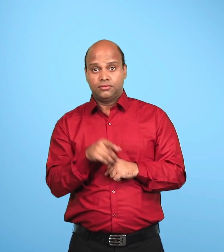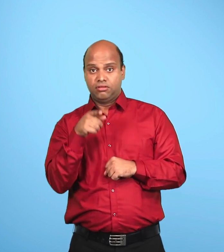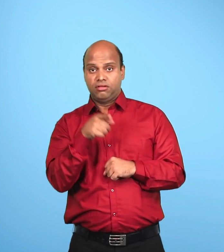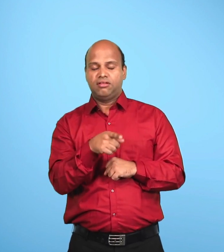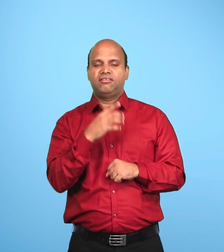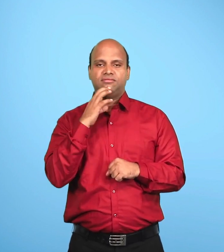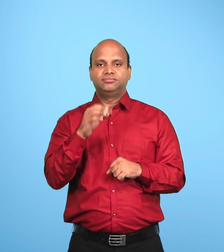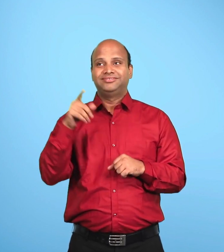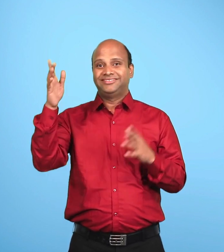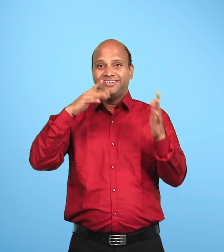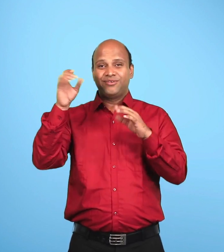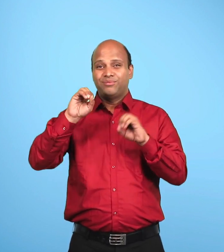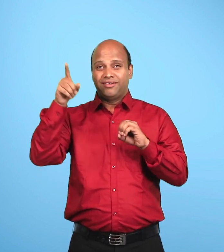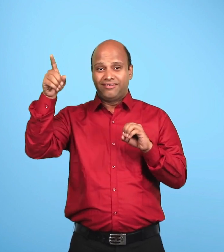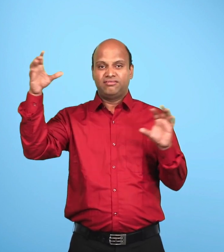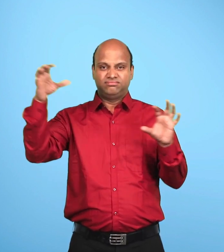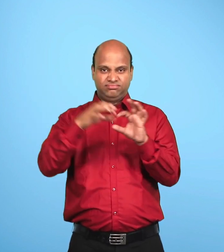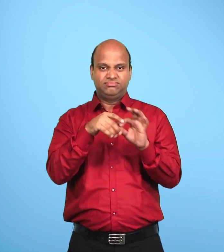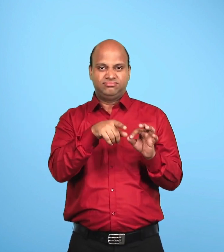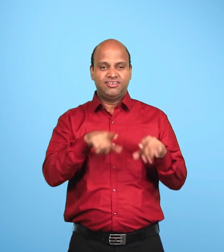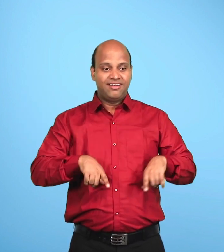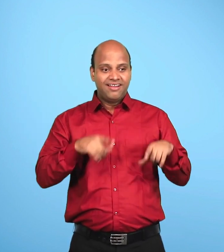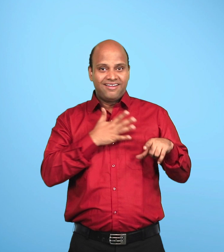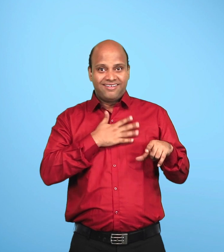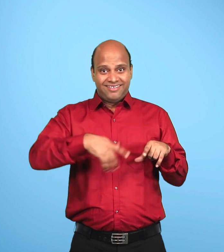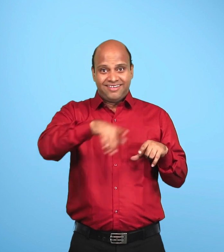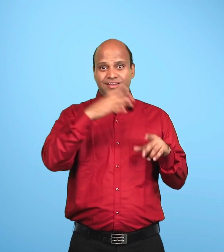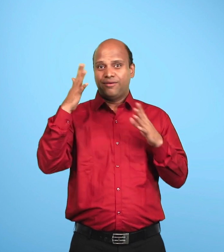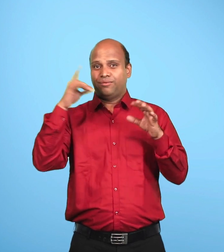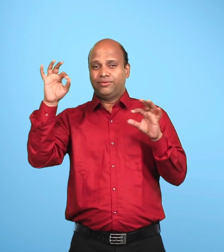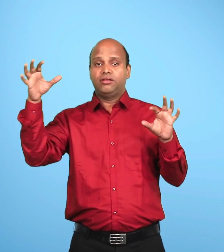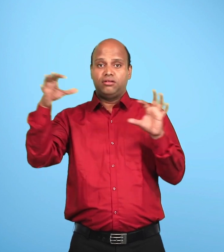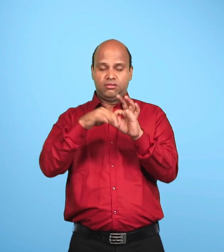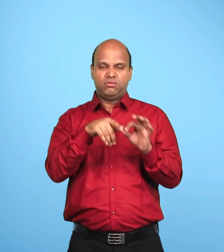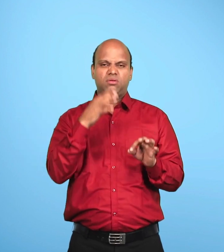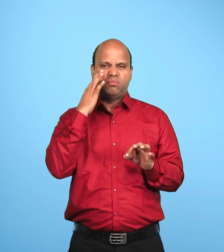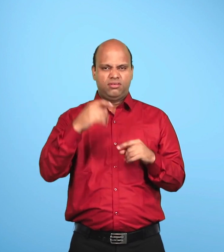In fact, abiotic factors are important for all living organisms.